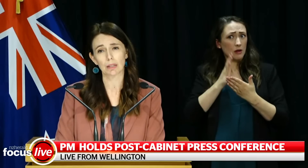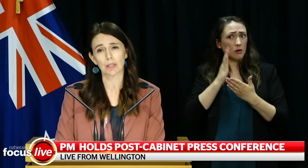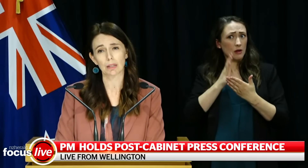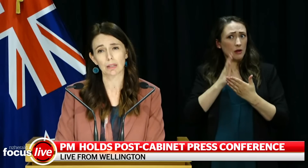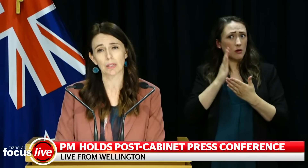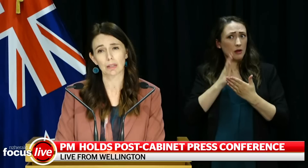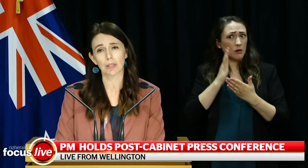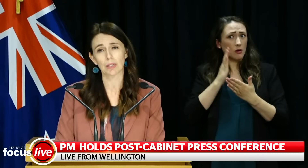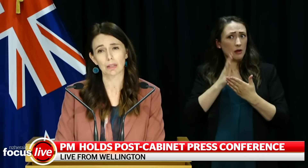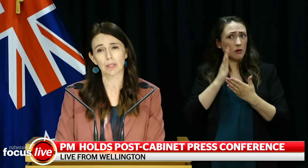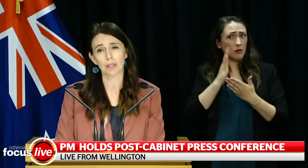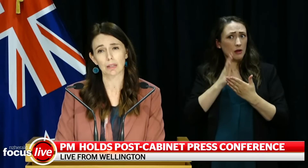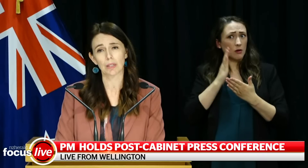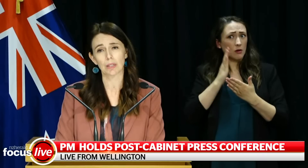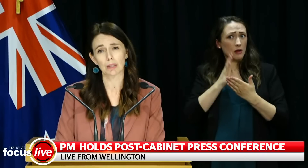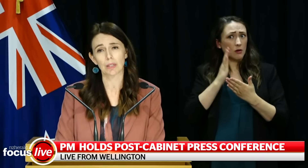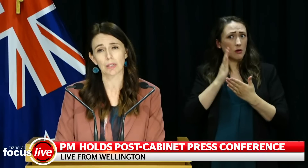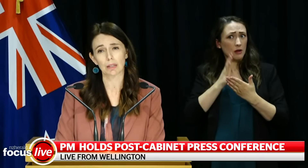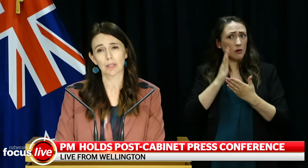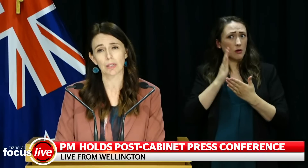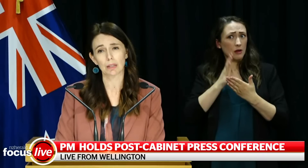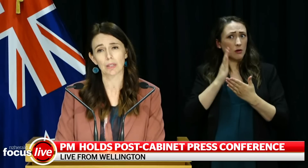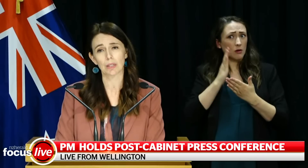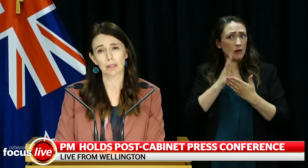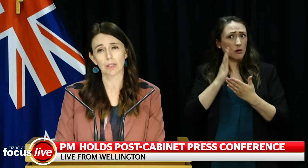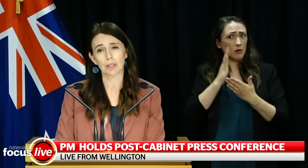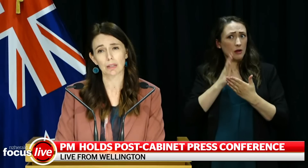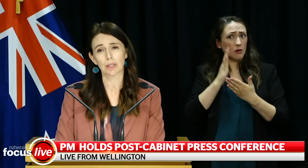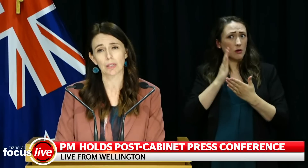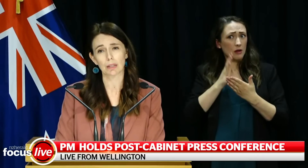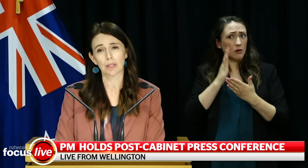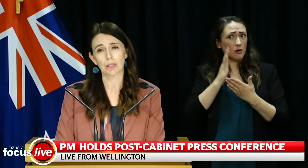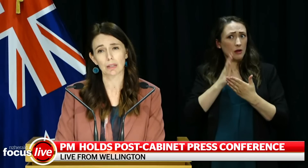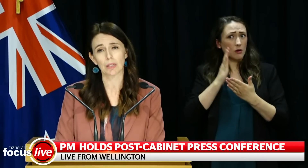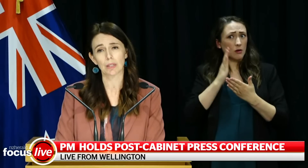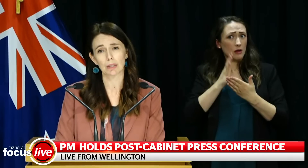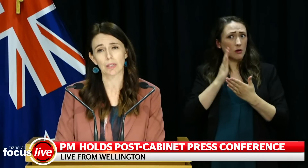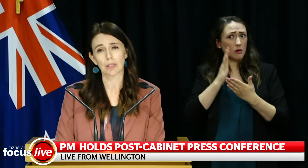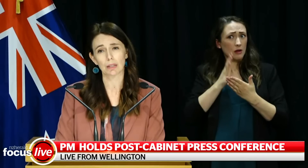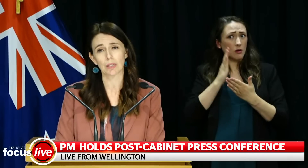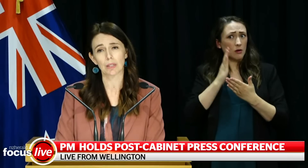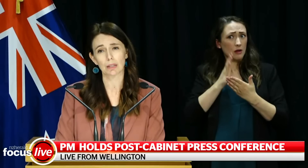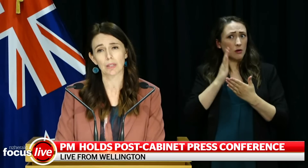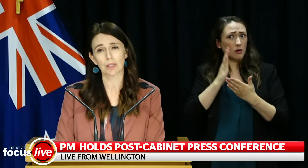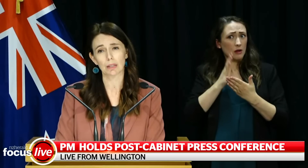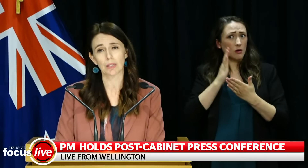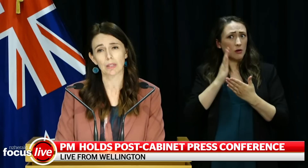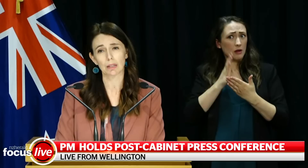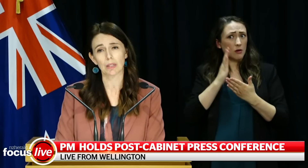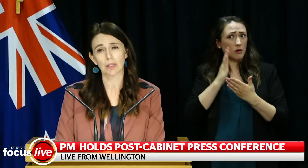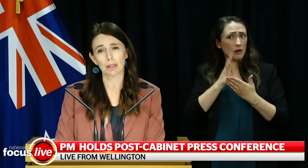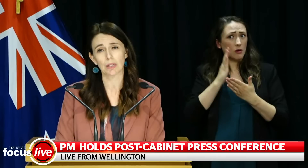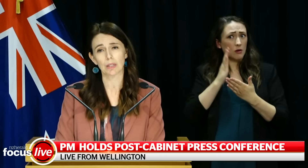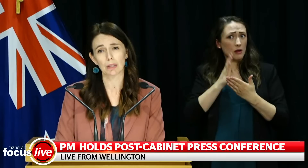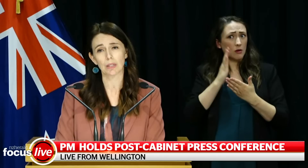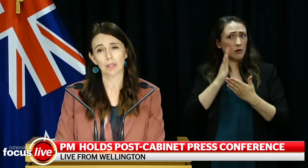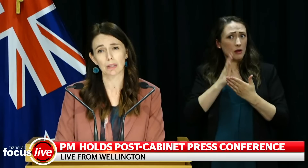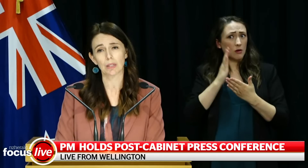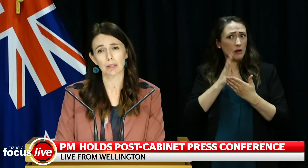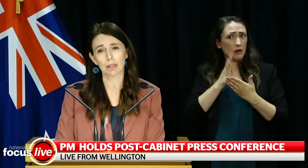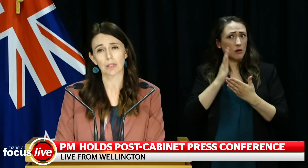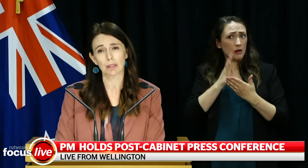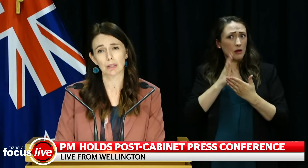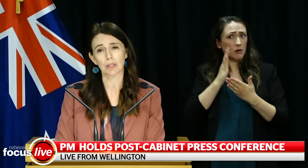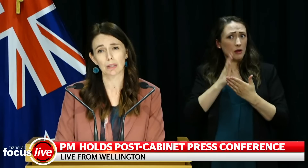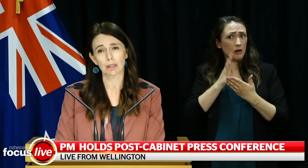think, demonstrated that we've worked very hard to keep New Zealanders training and upskilling in the areas where often in these times, including in the